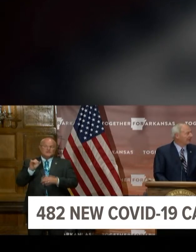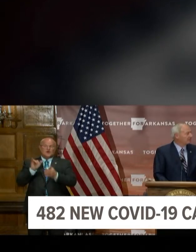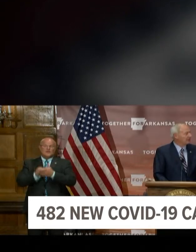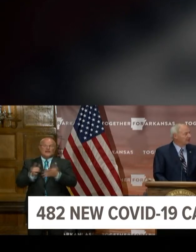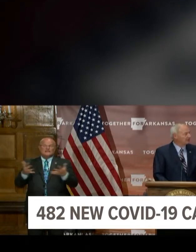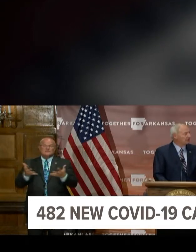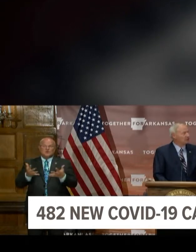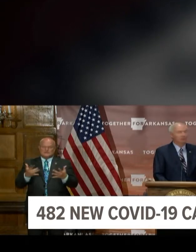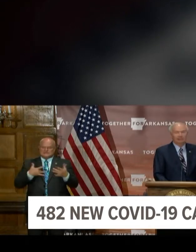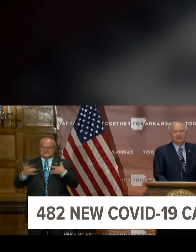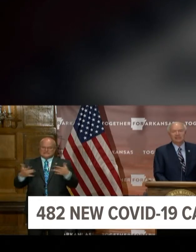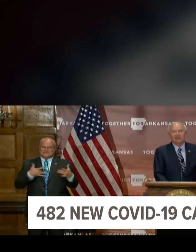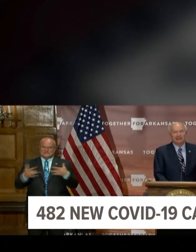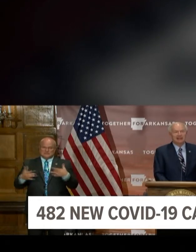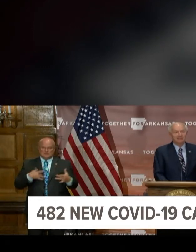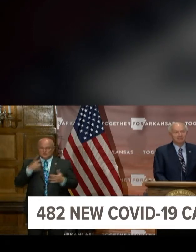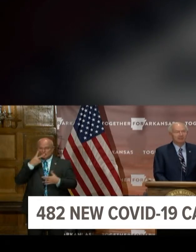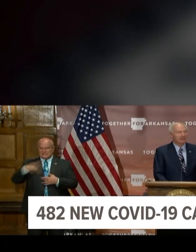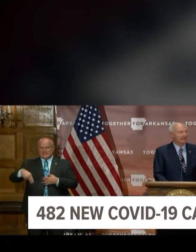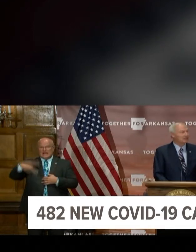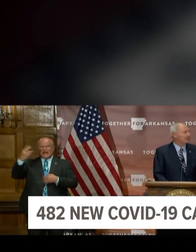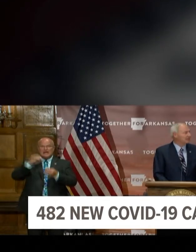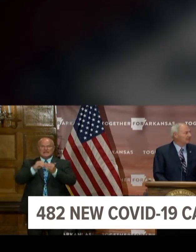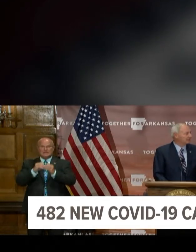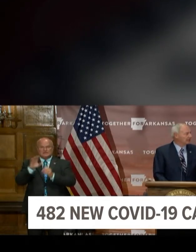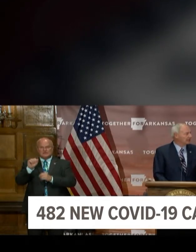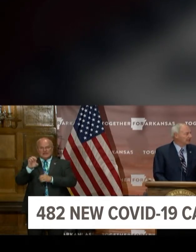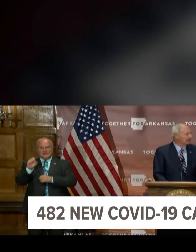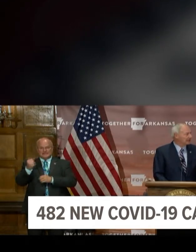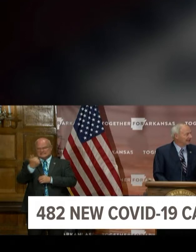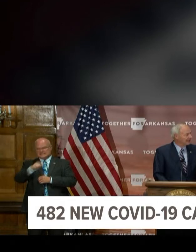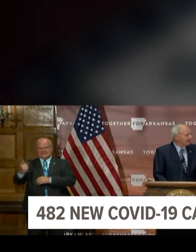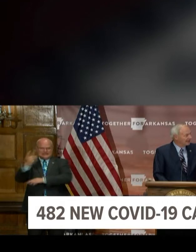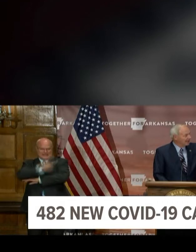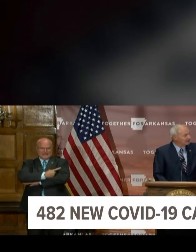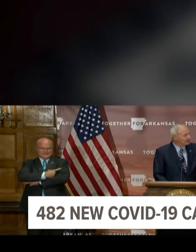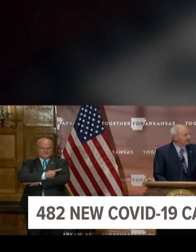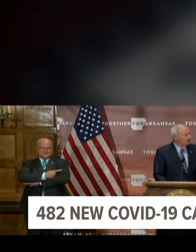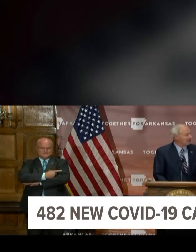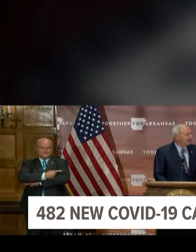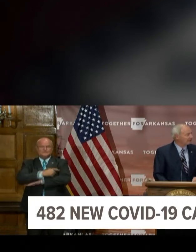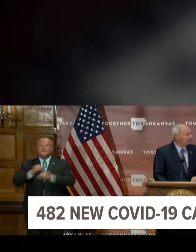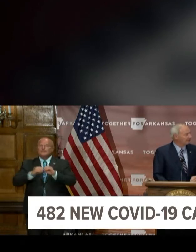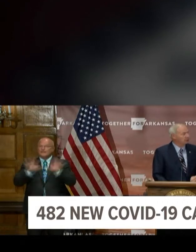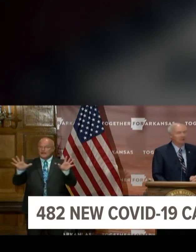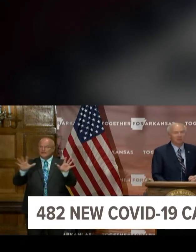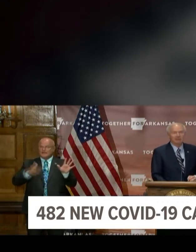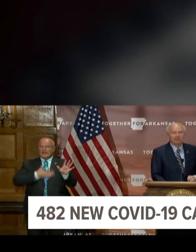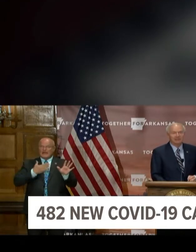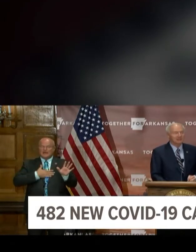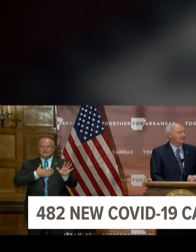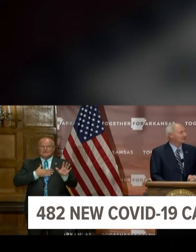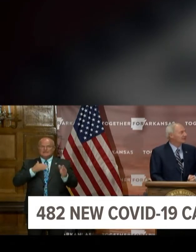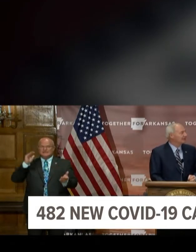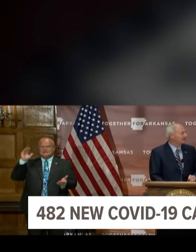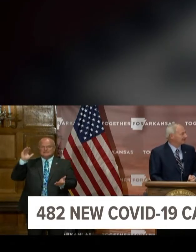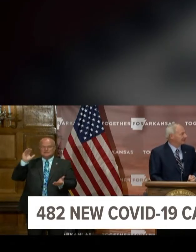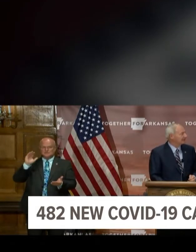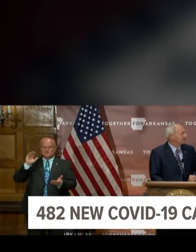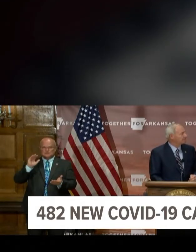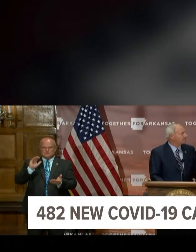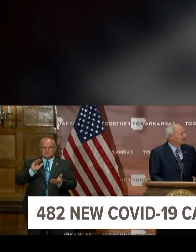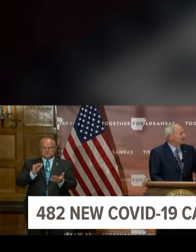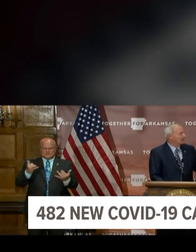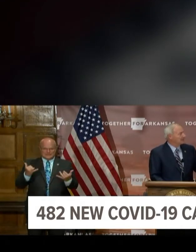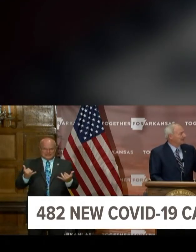what makes me concerned when we see a high number of cases any particular day. Obviously, we're glad with a fewer number of cases